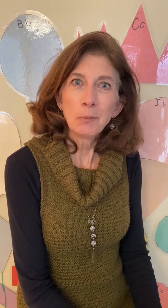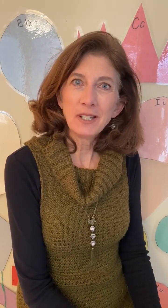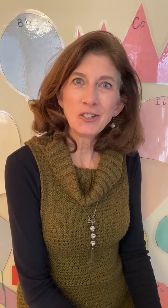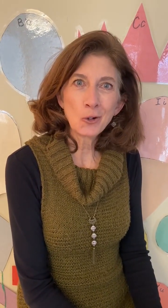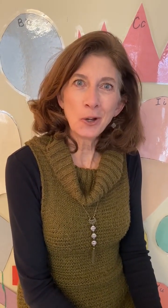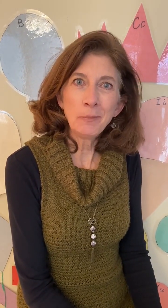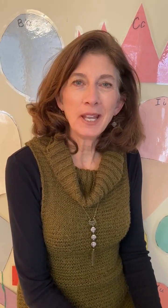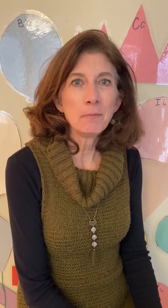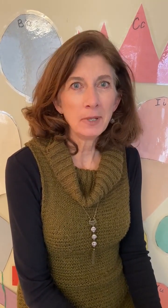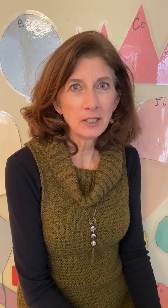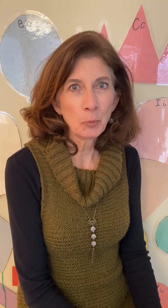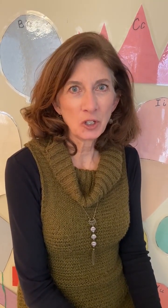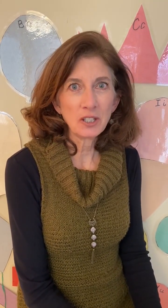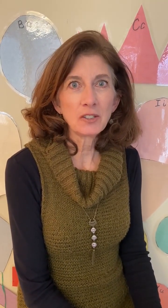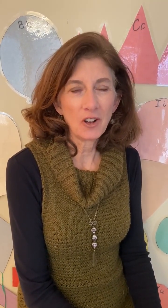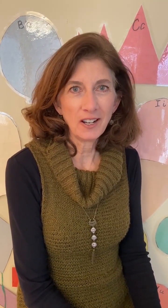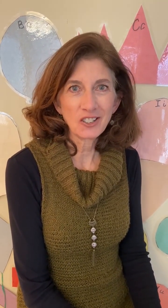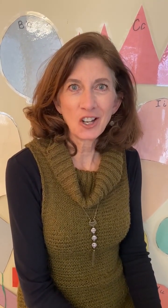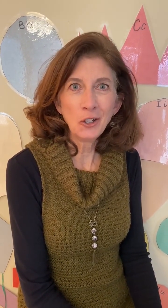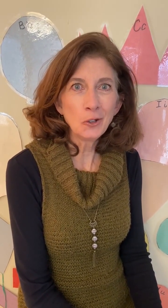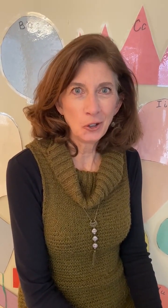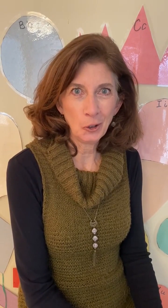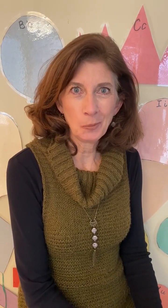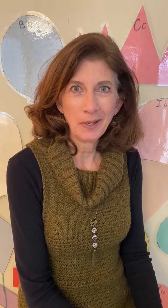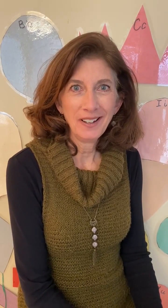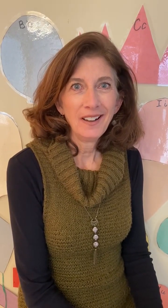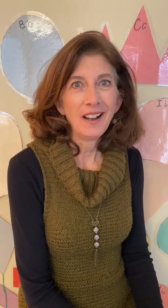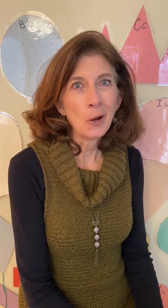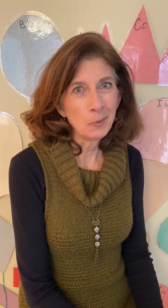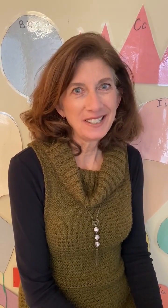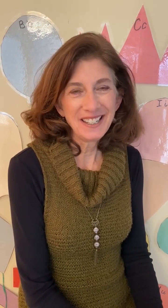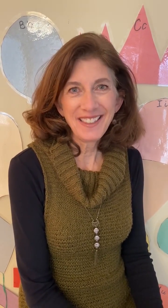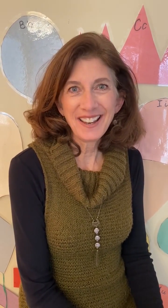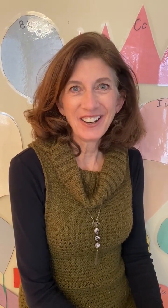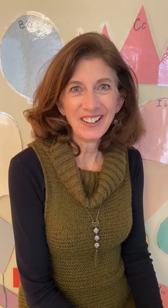please join me at Miss Bridget's Phonics on YouTube. I hope to see you there.